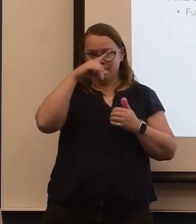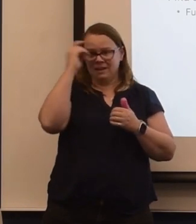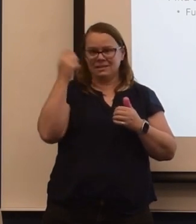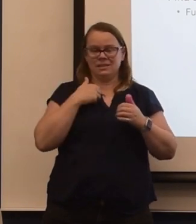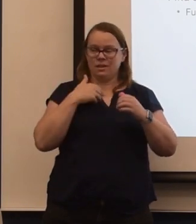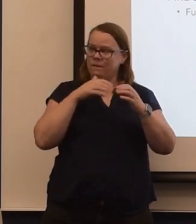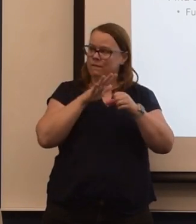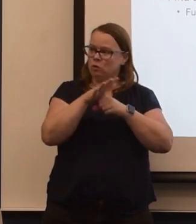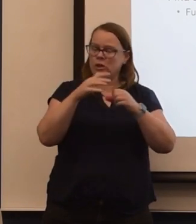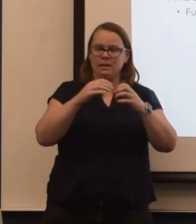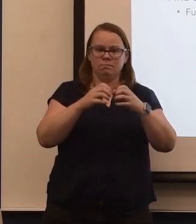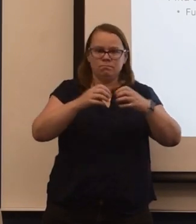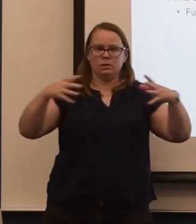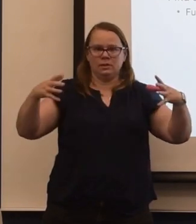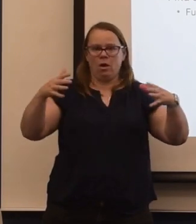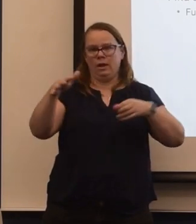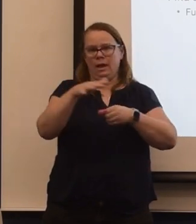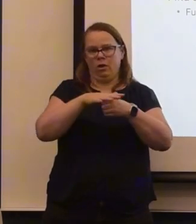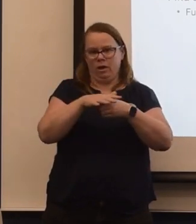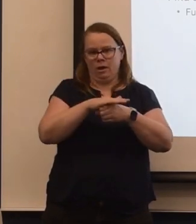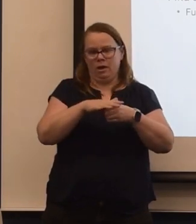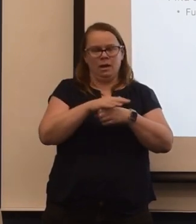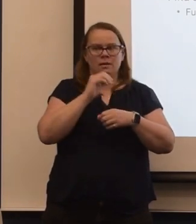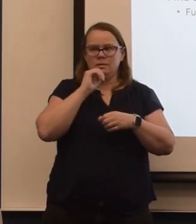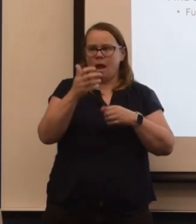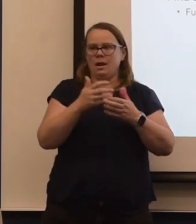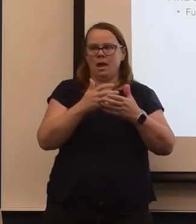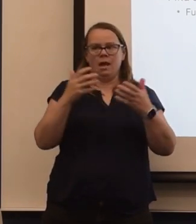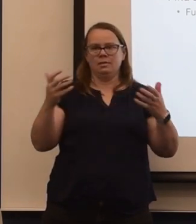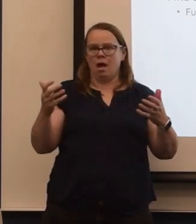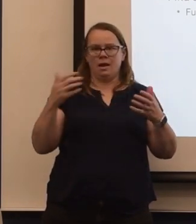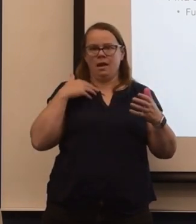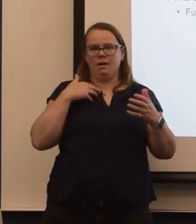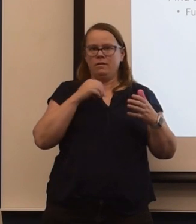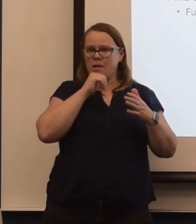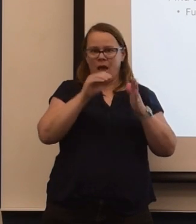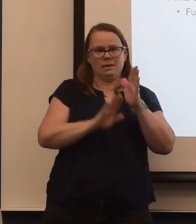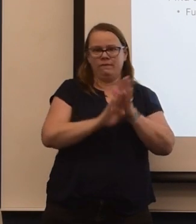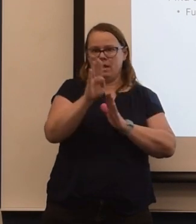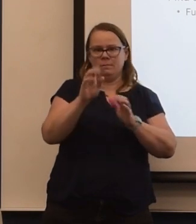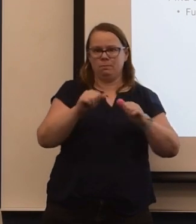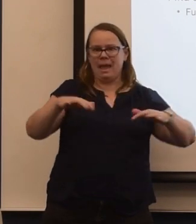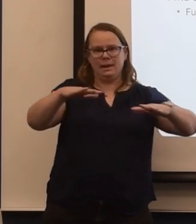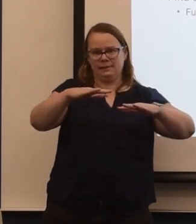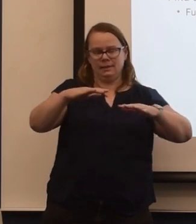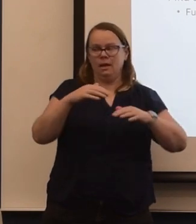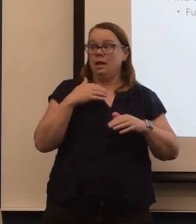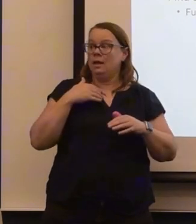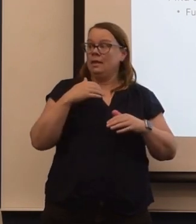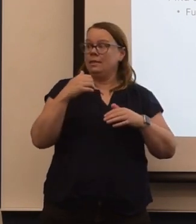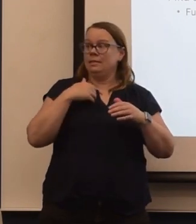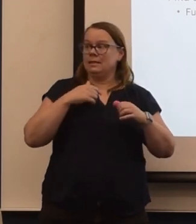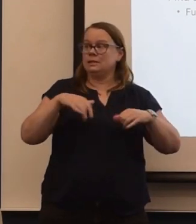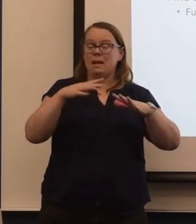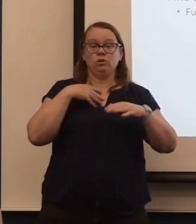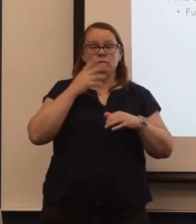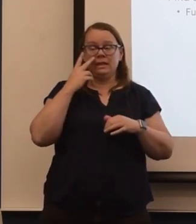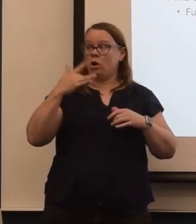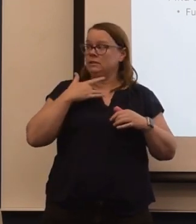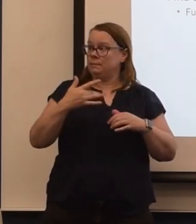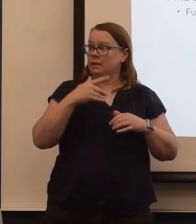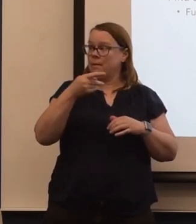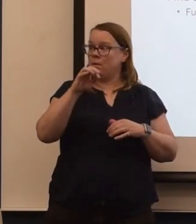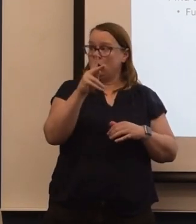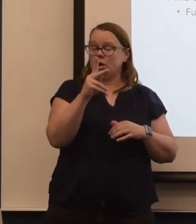out area. So there's really not a lot of undeveloped space. The open space that you see are generally parks, or